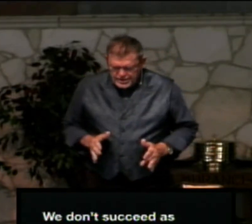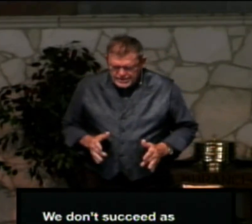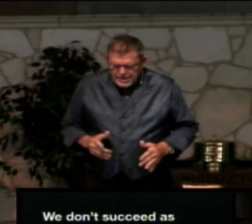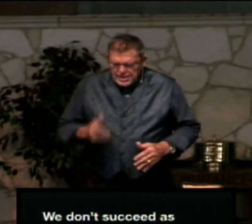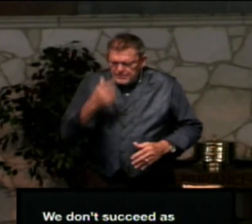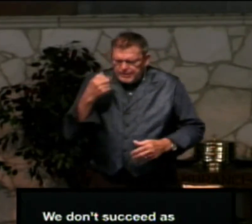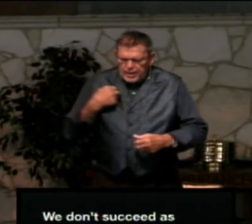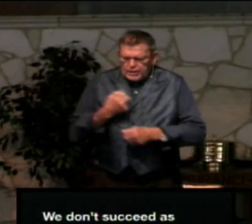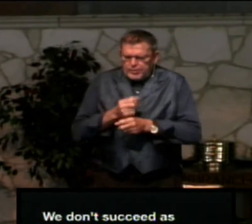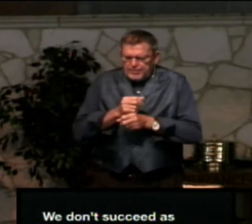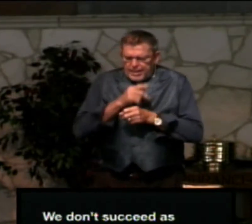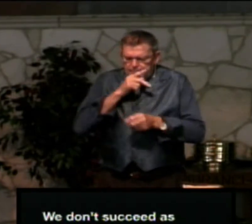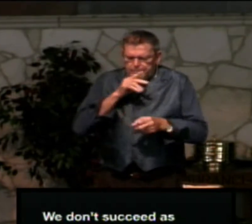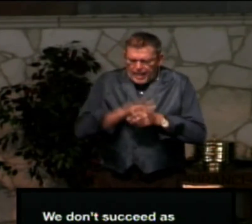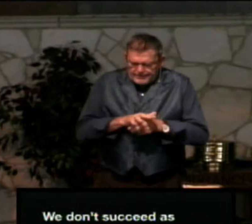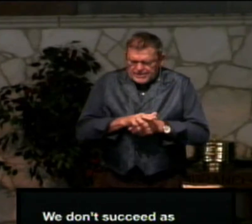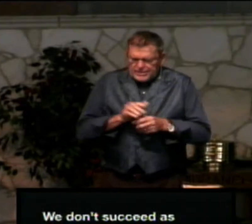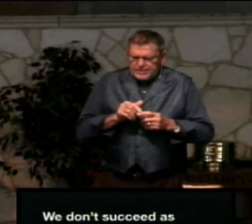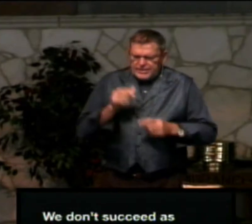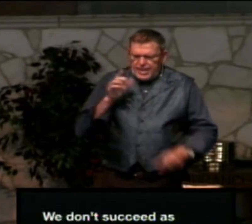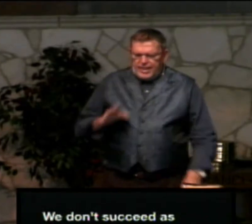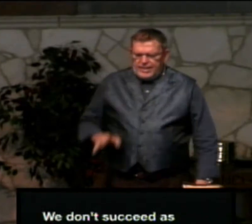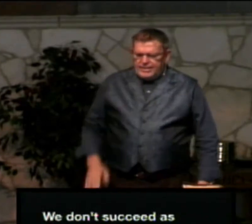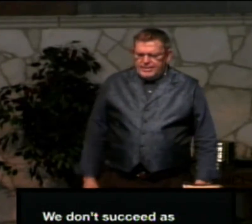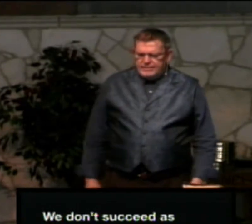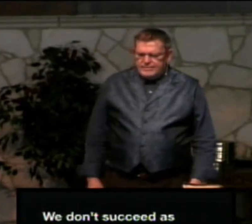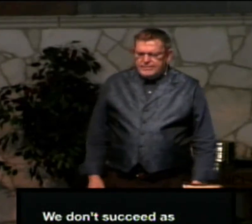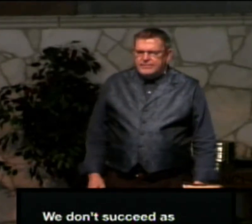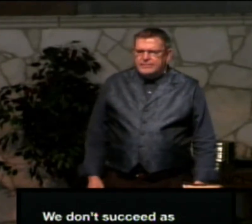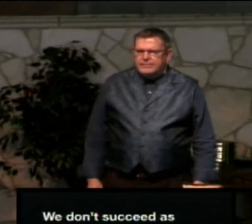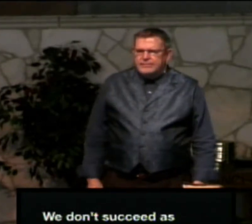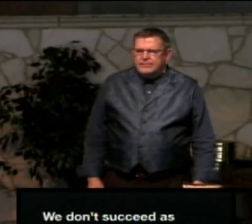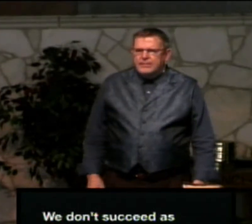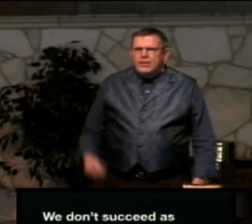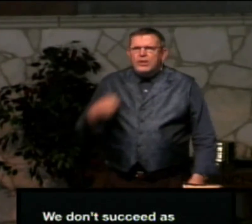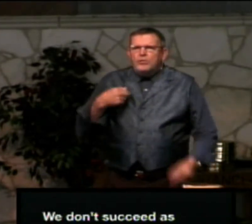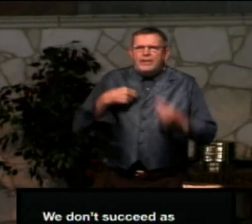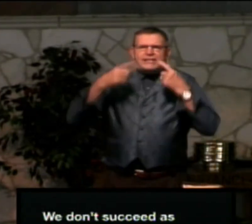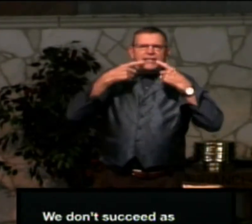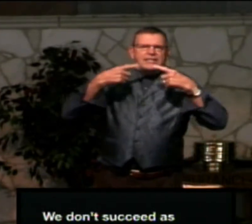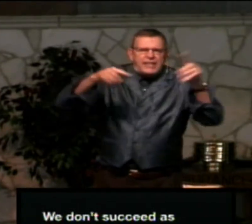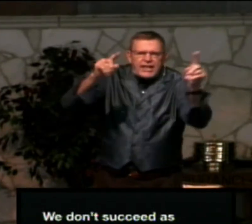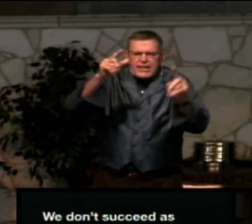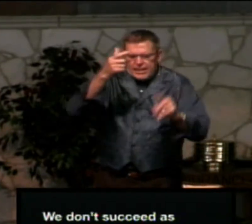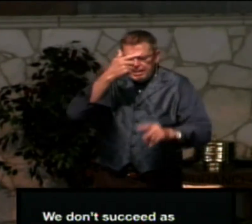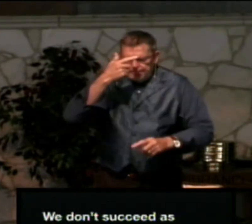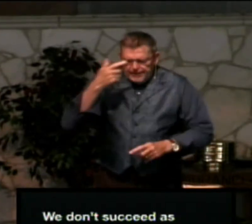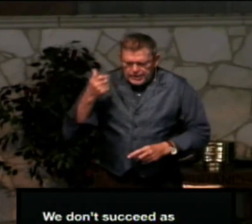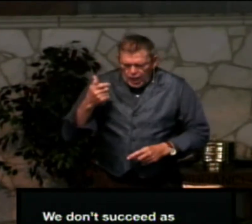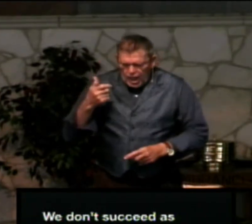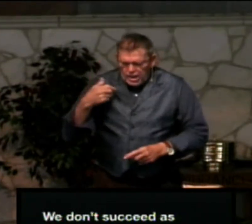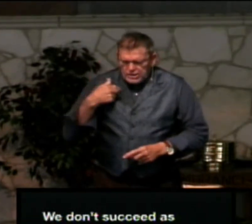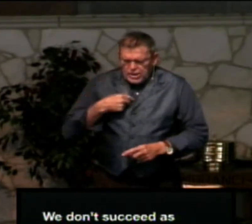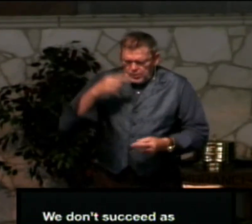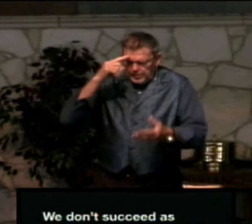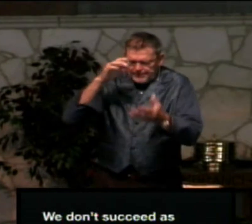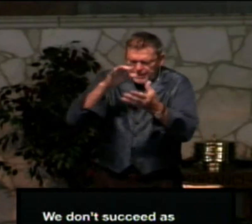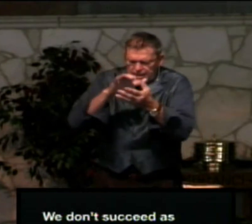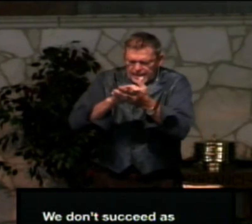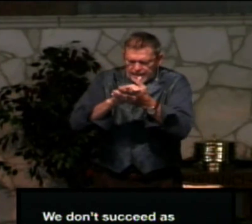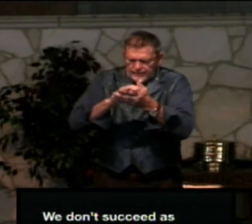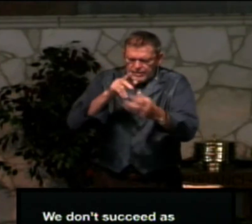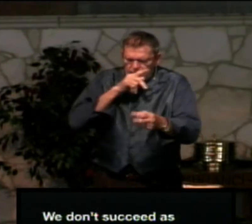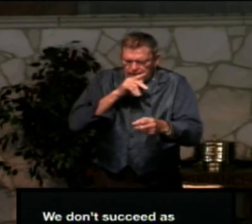Christians because we make promises to God. We succeed because